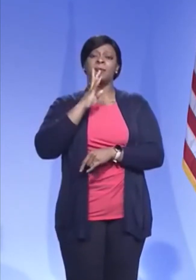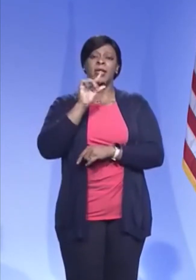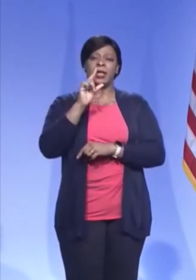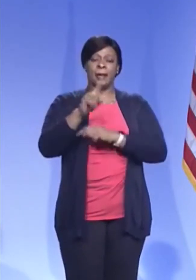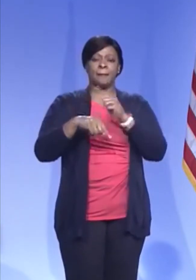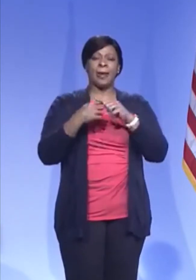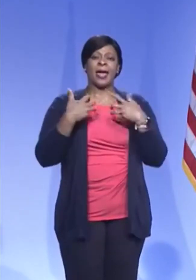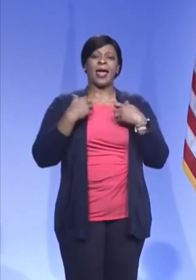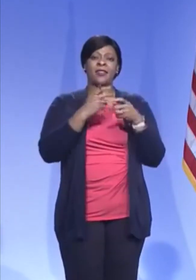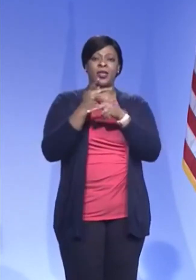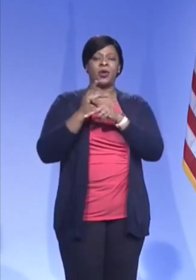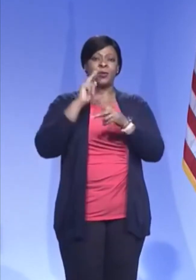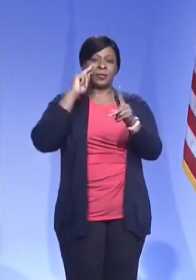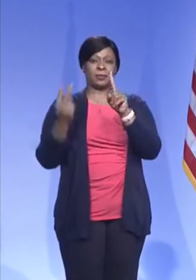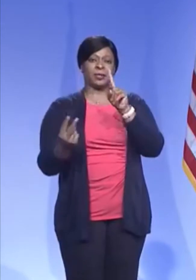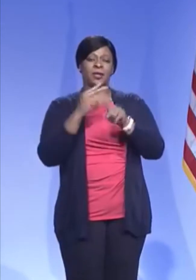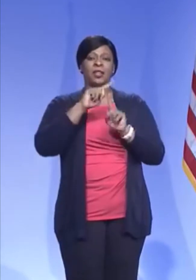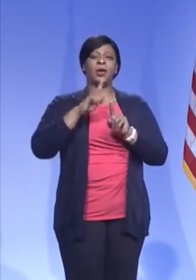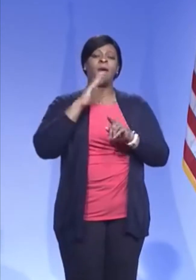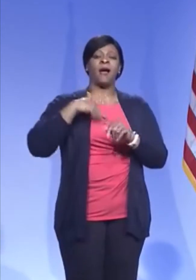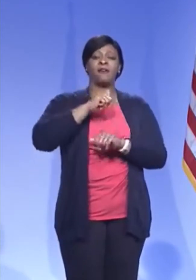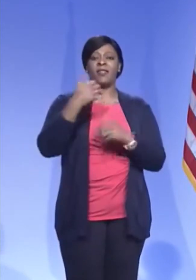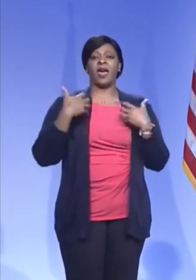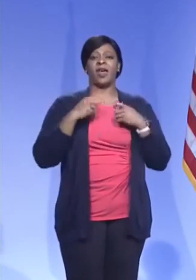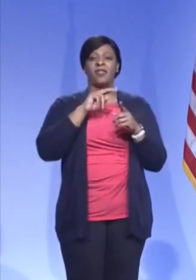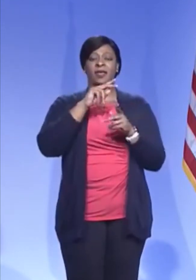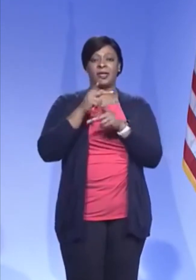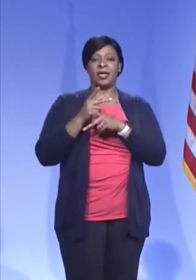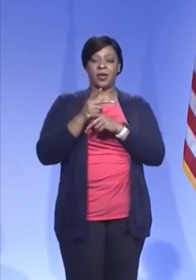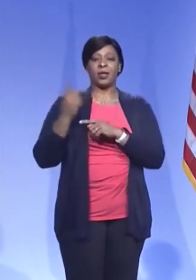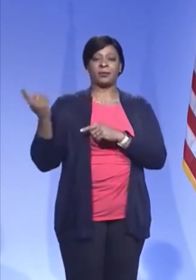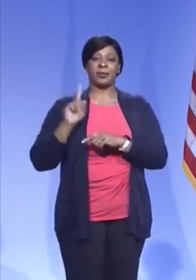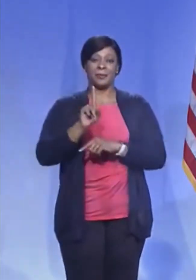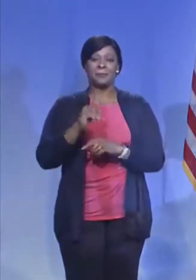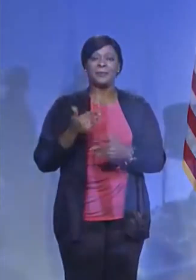the healthcare perspective, and then we'll have other healthcare leaders join us.